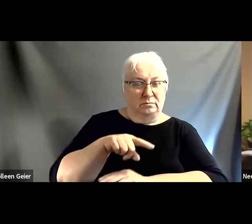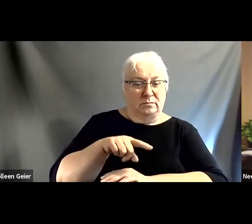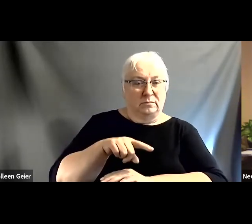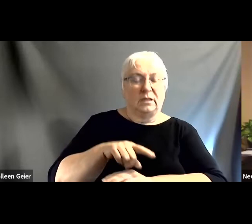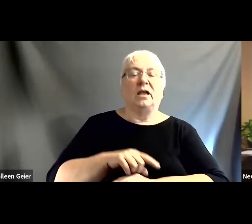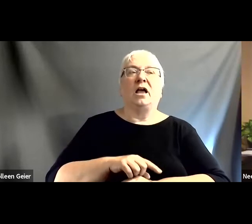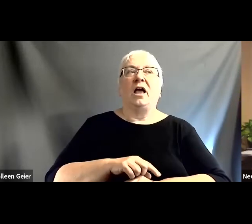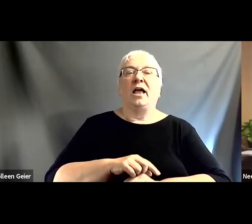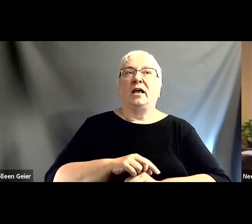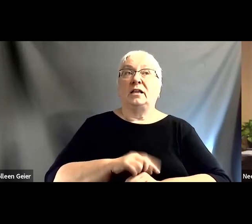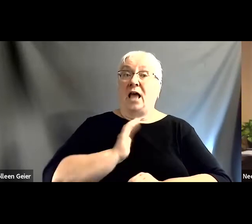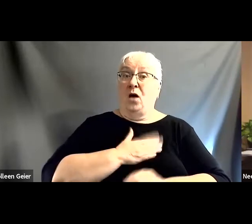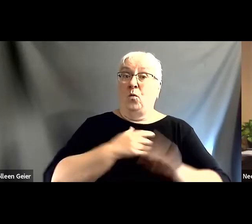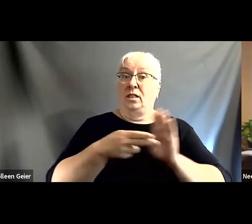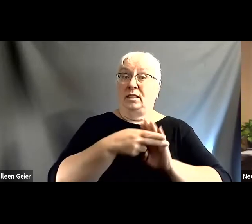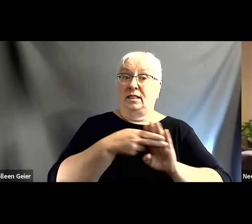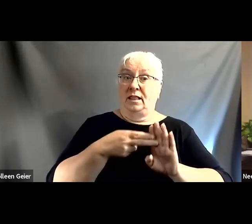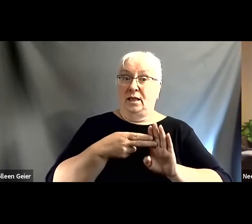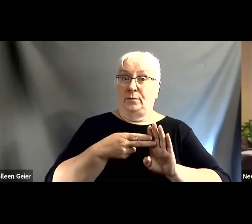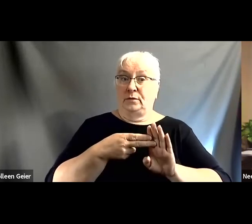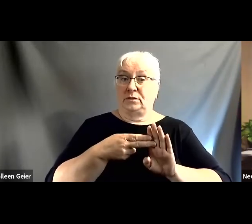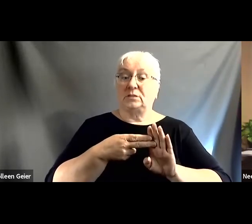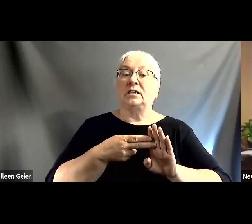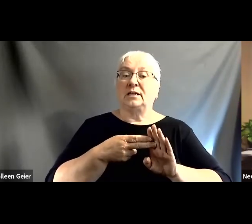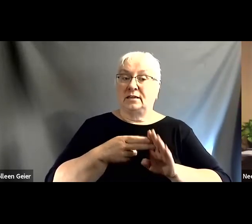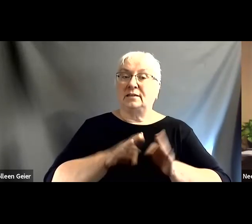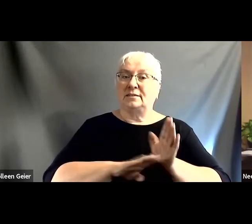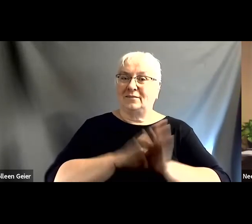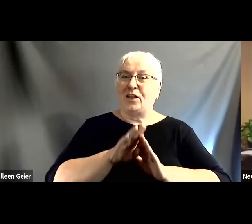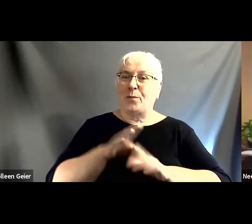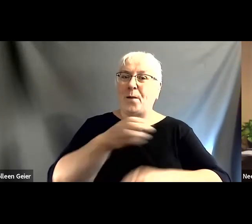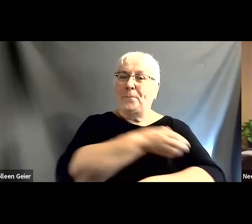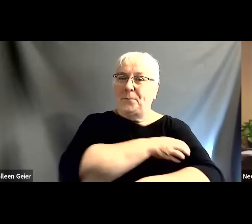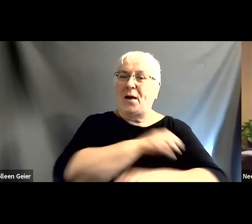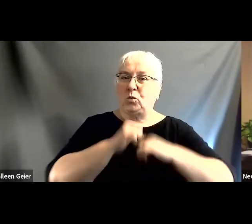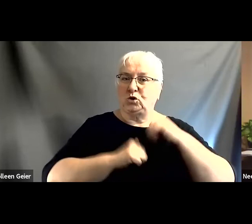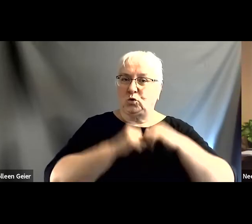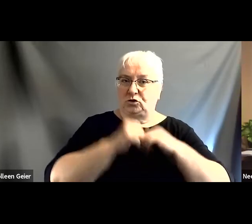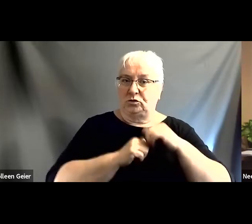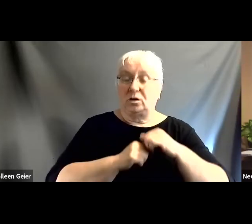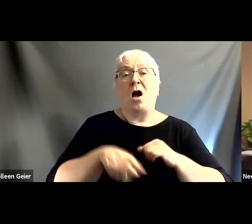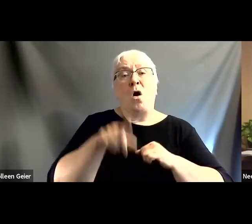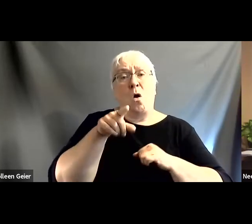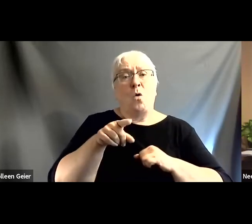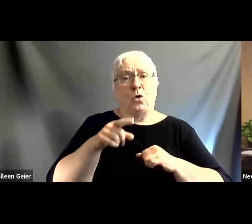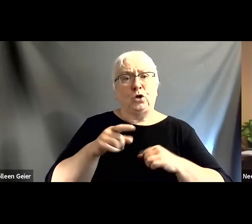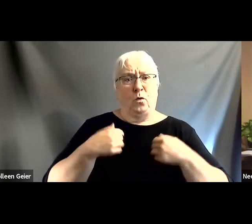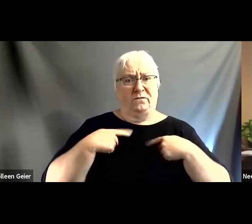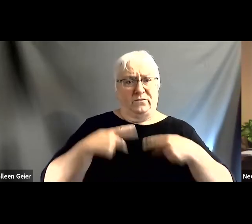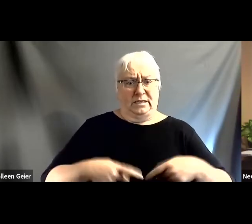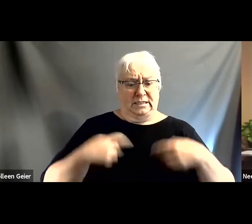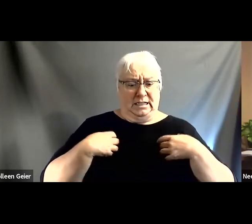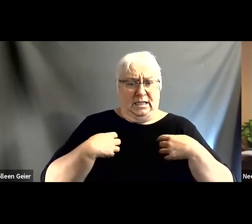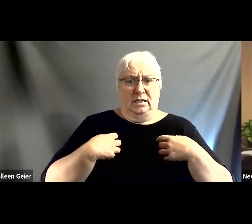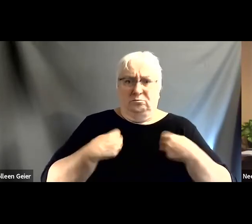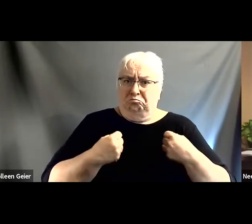those characterizations, we create power structures. That we say that if you are able, you are more, and if you are disabled,